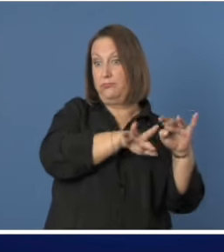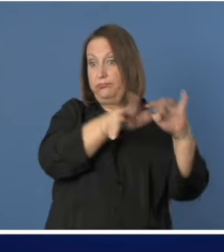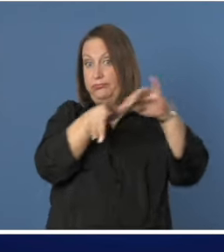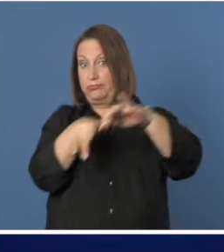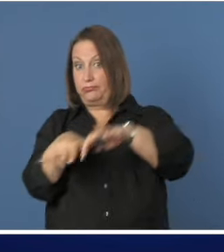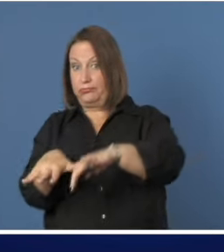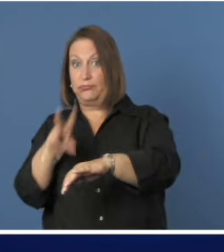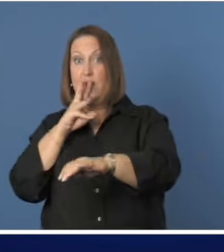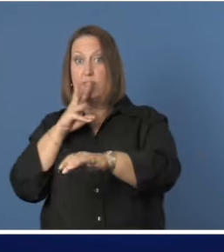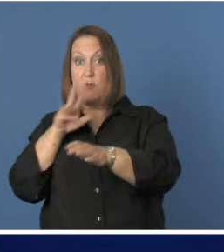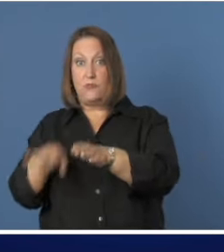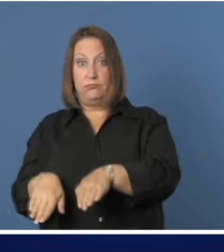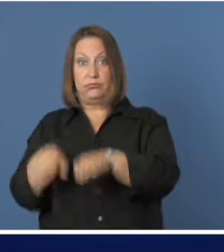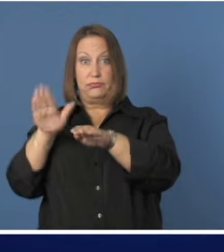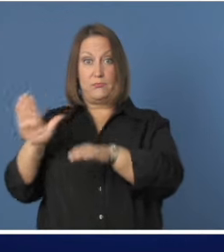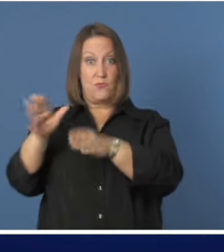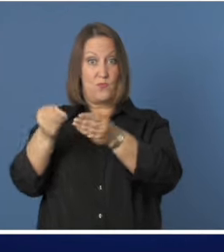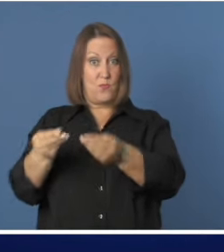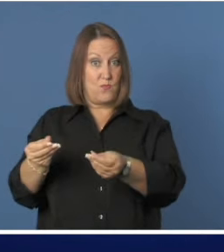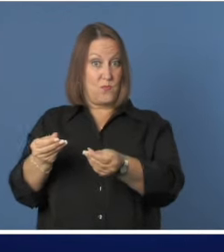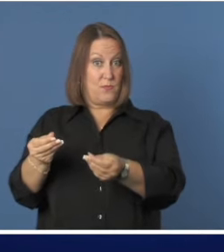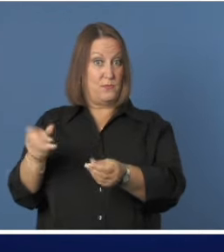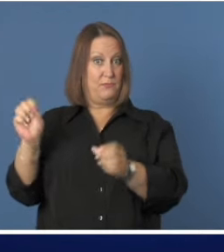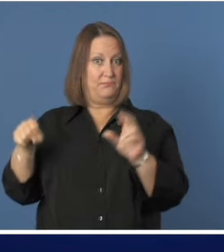Determine if your property may be flooded.